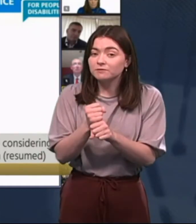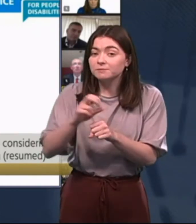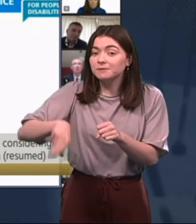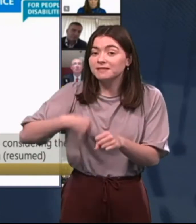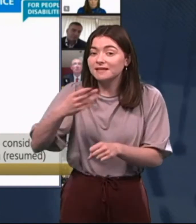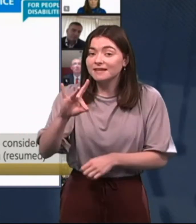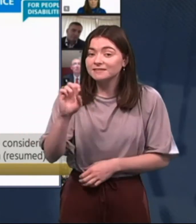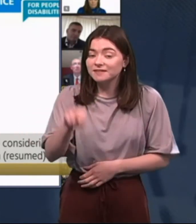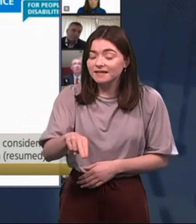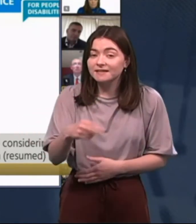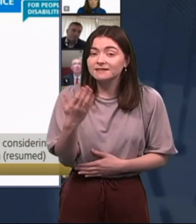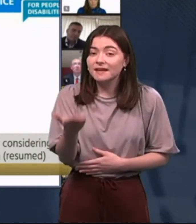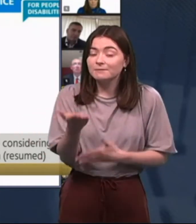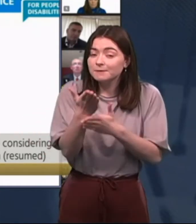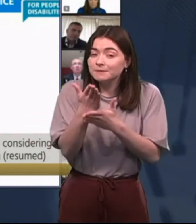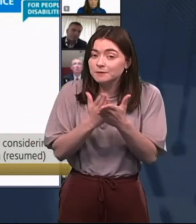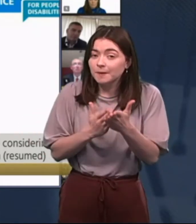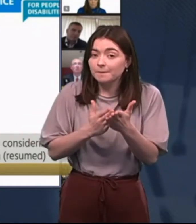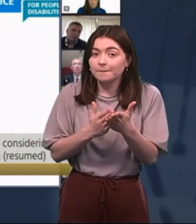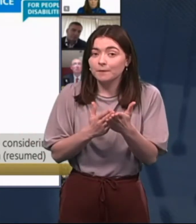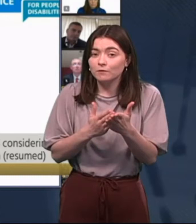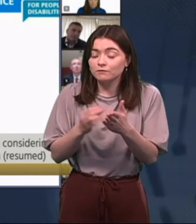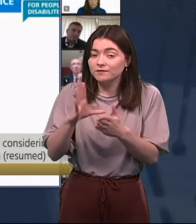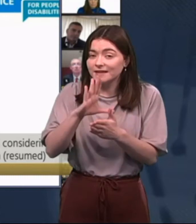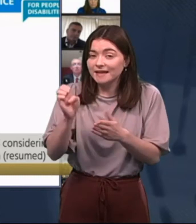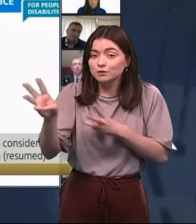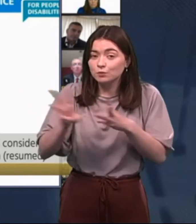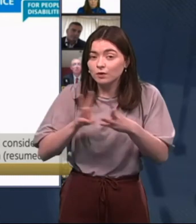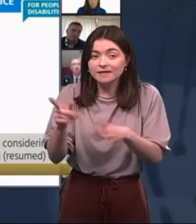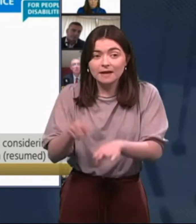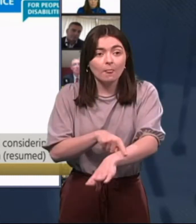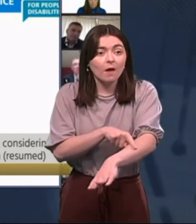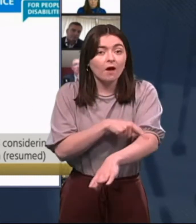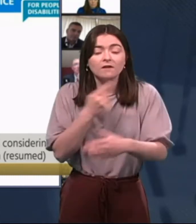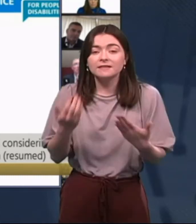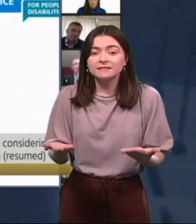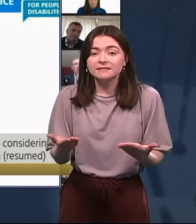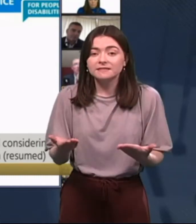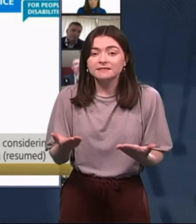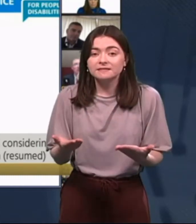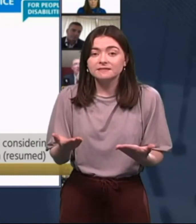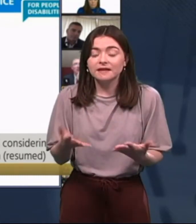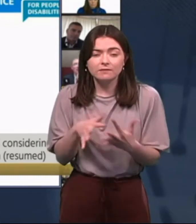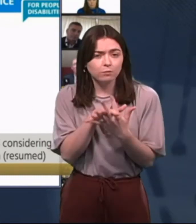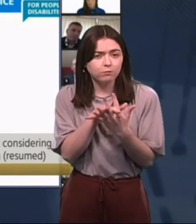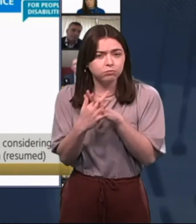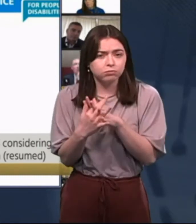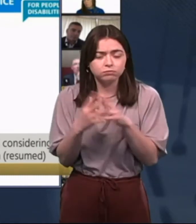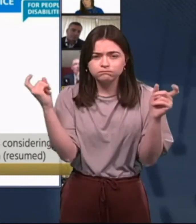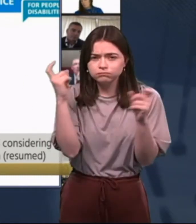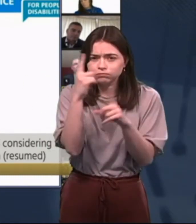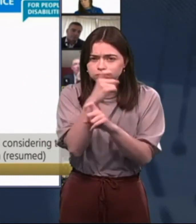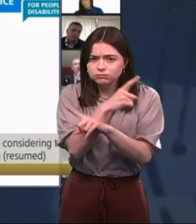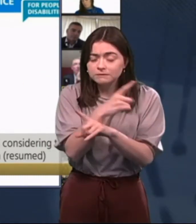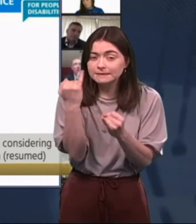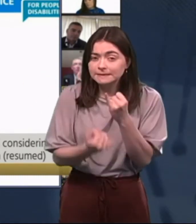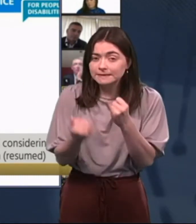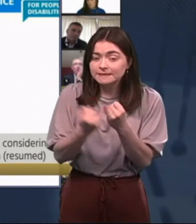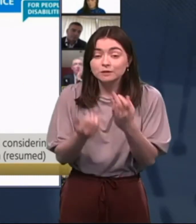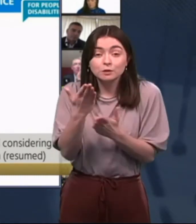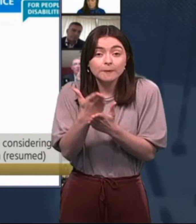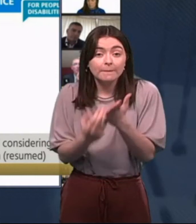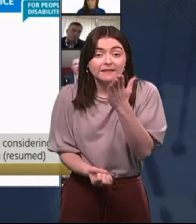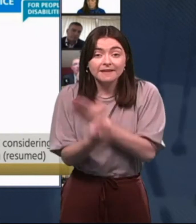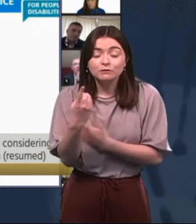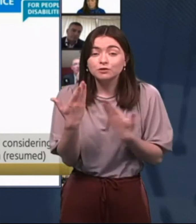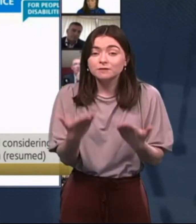of kin, and then maybe just some of the casework and how long it can take. I think maybe the complexity of it. Some of the issues